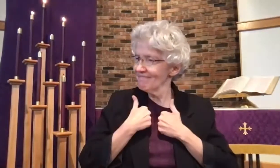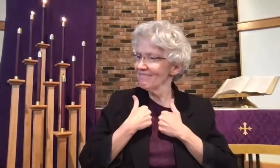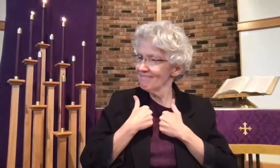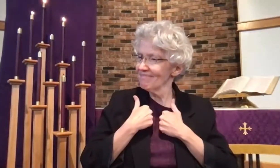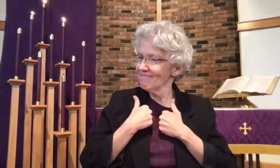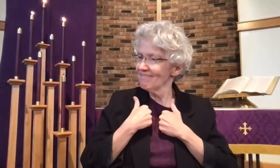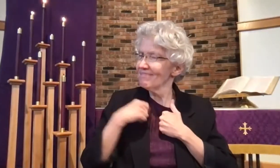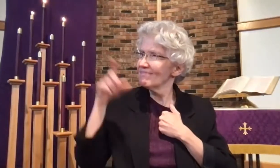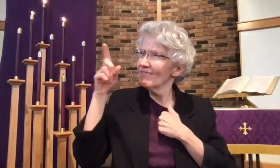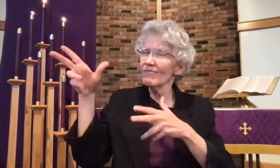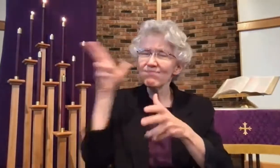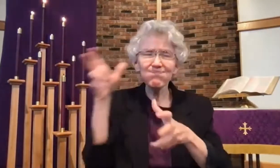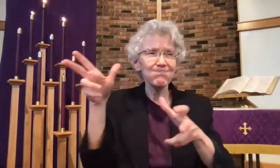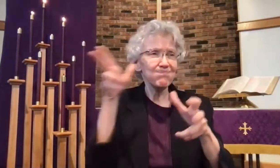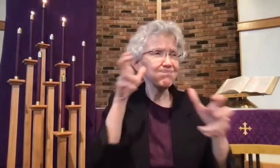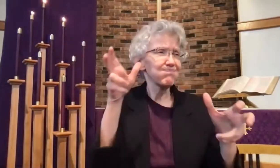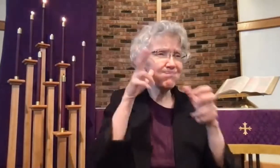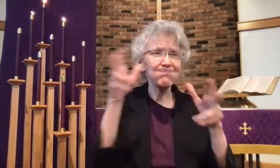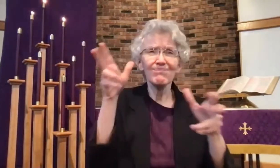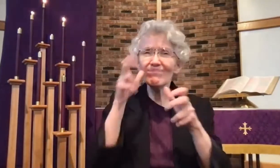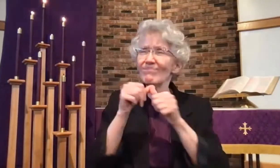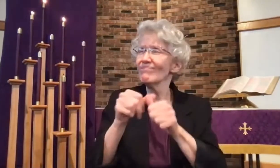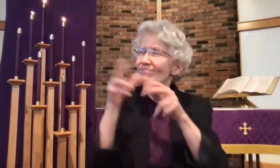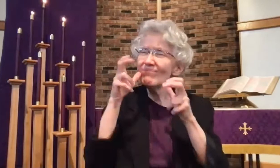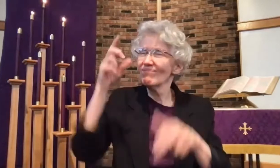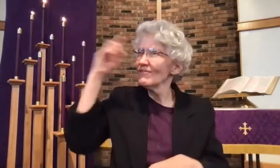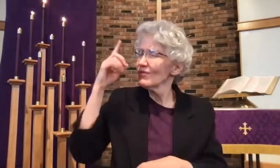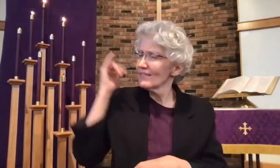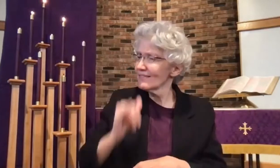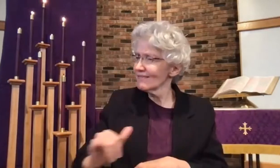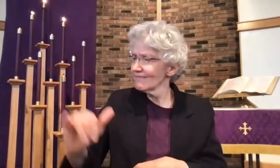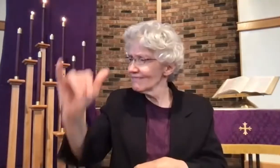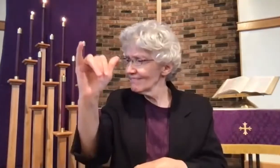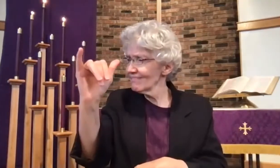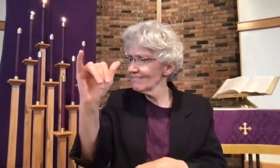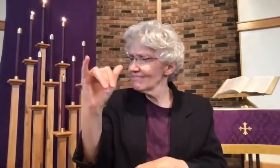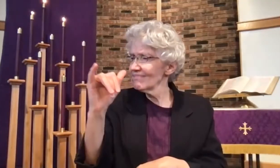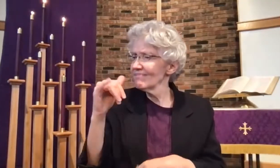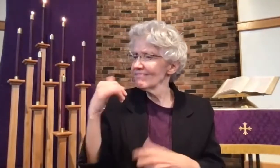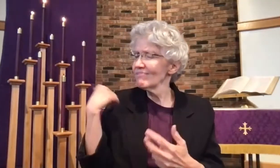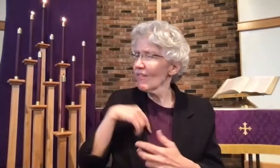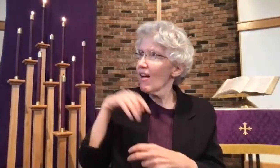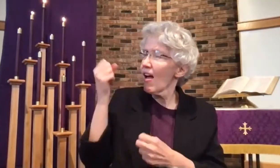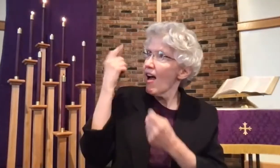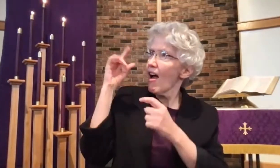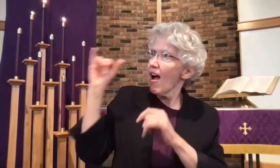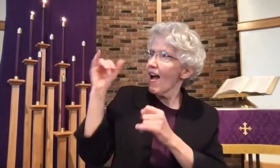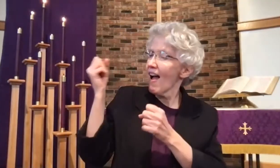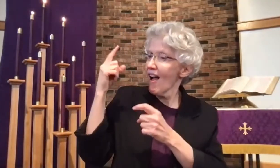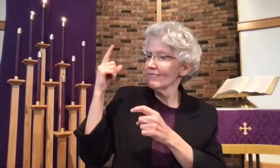have become the foundation of our lives. You are the eternal listener. You are marvelous in